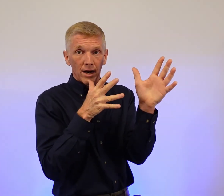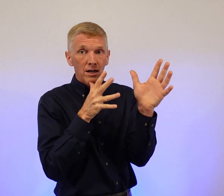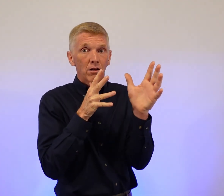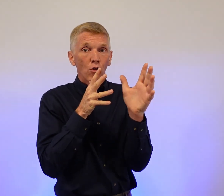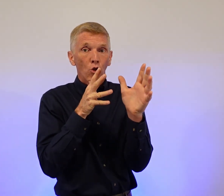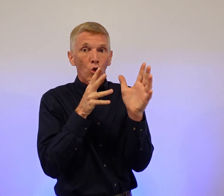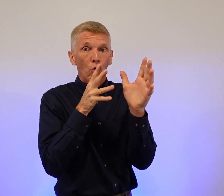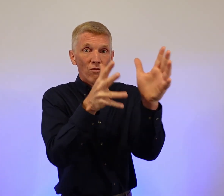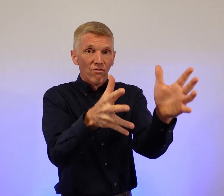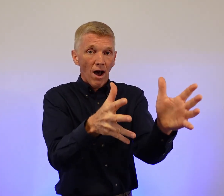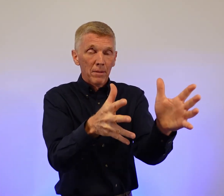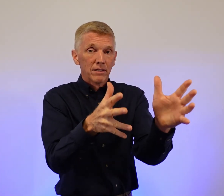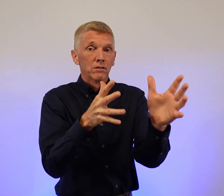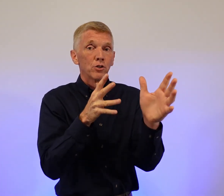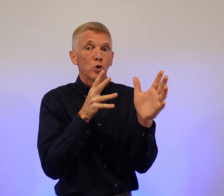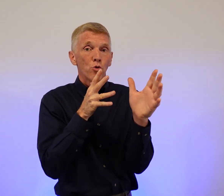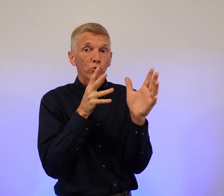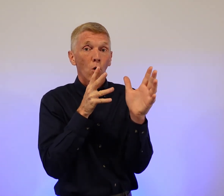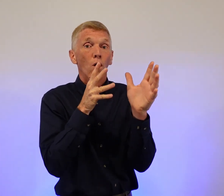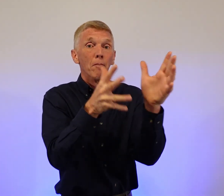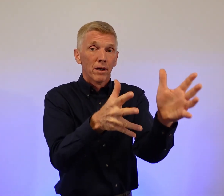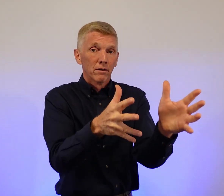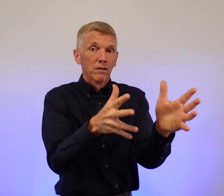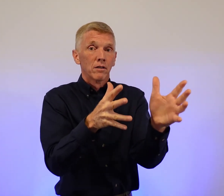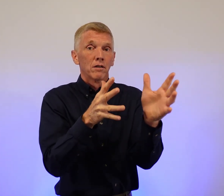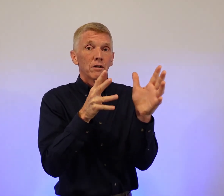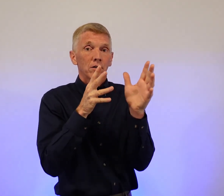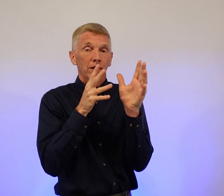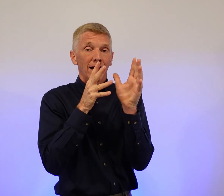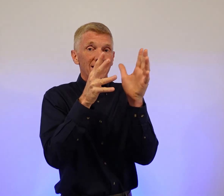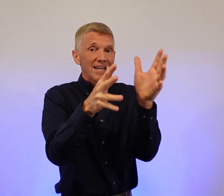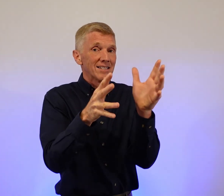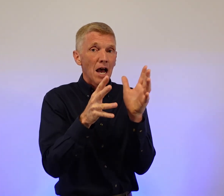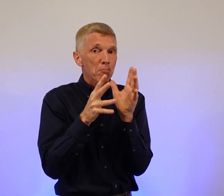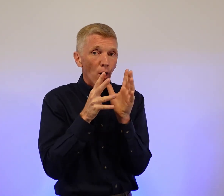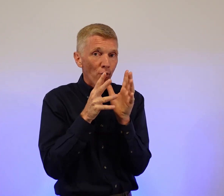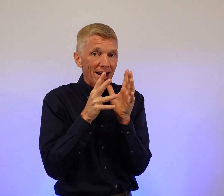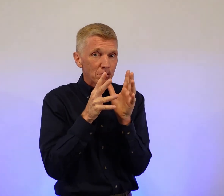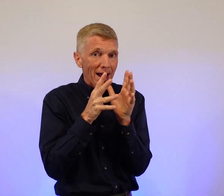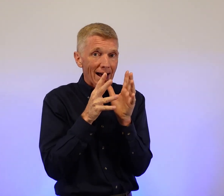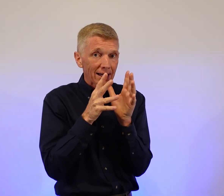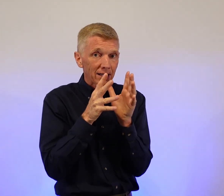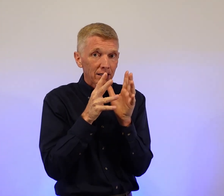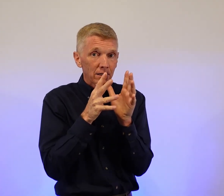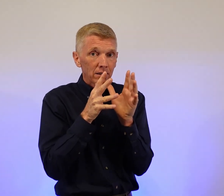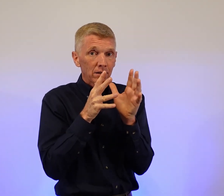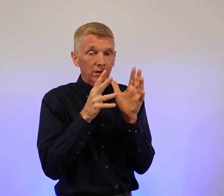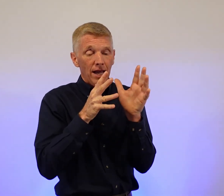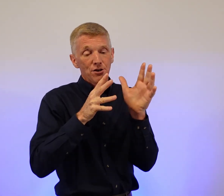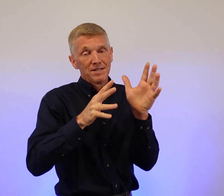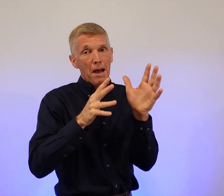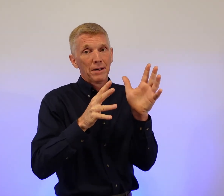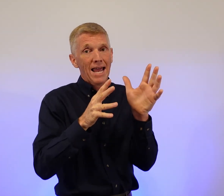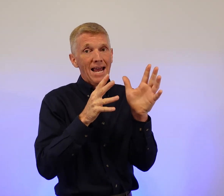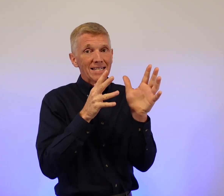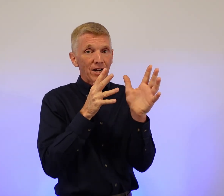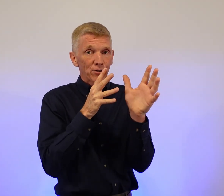right, vomit, to throw up. Okay, it's not both hands back. Okay, your dominant hand's out here in